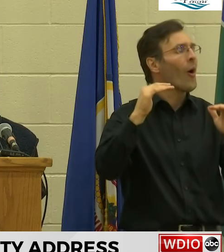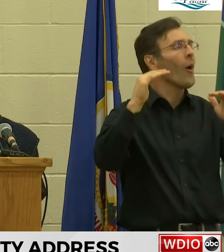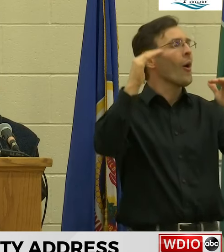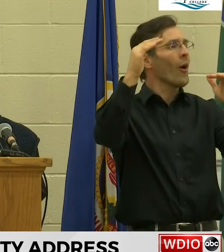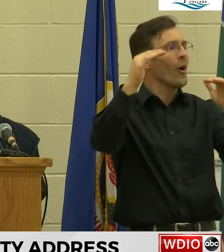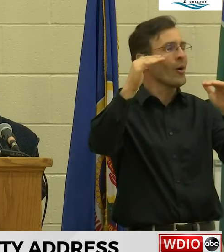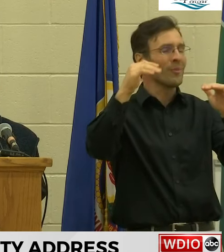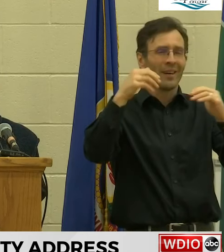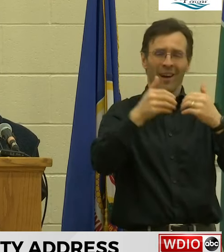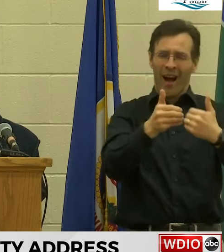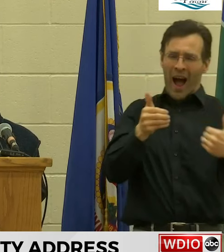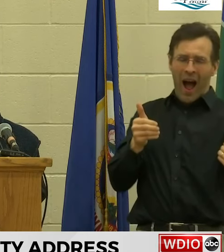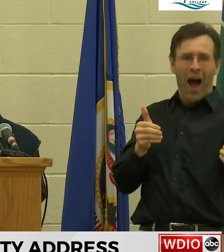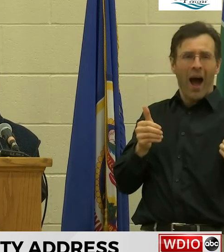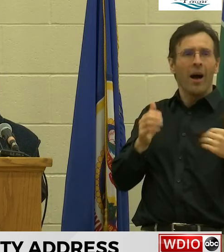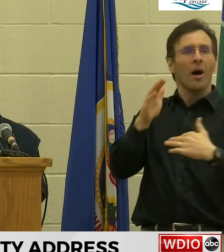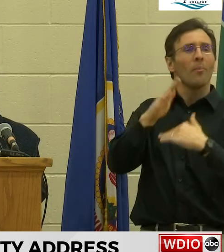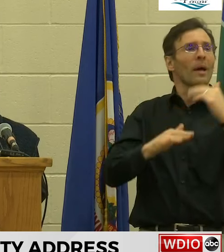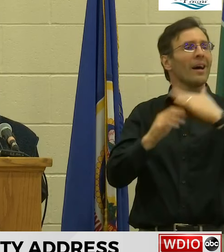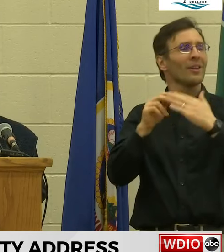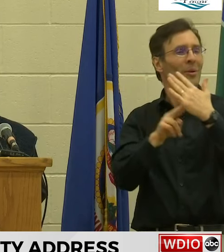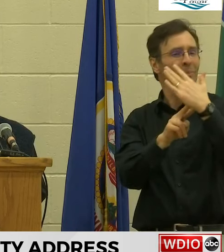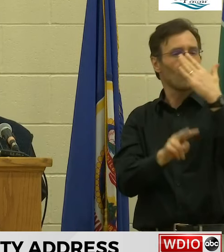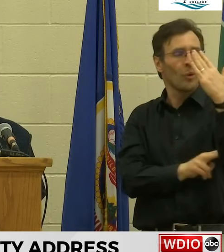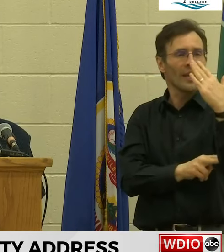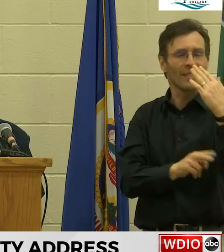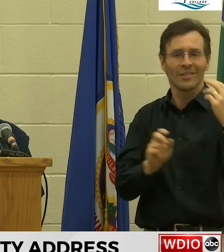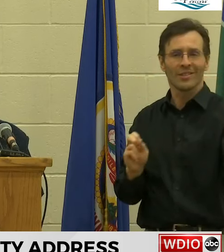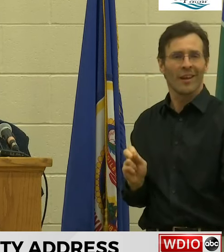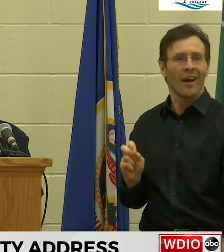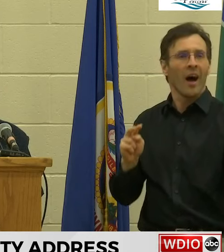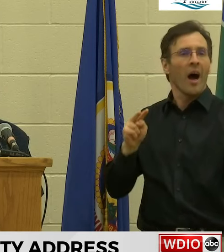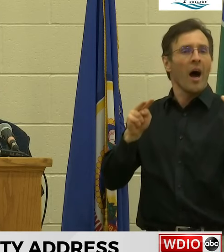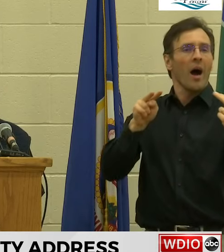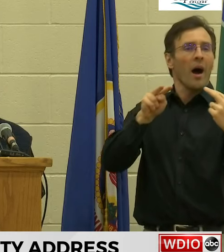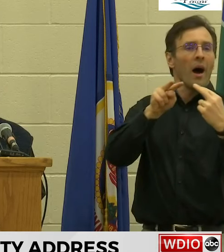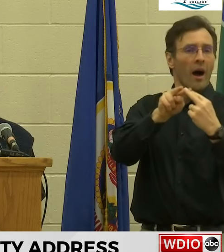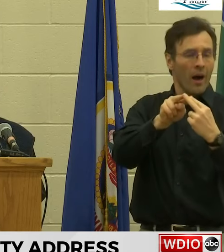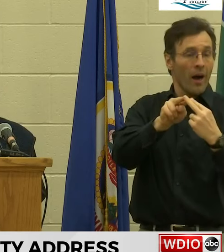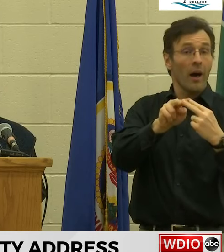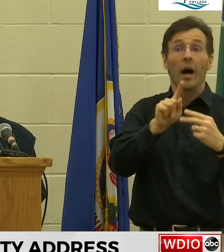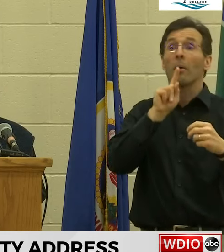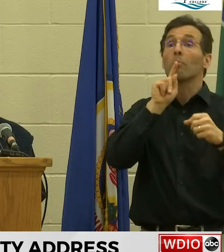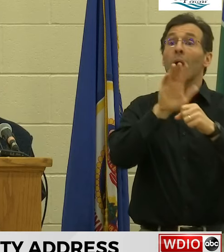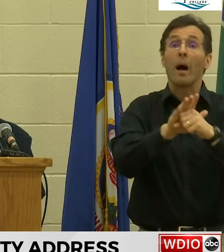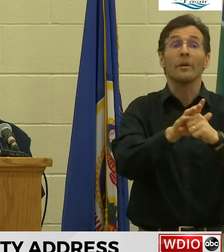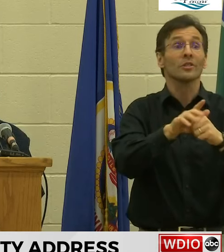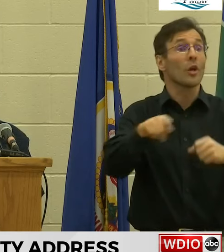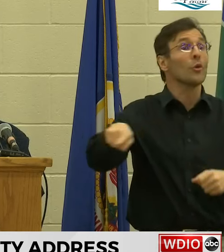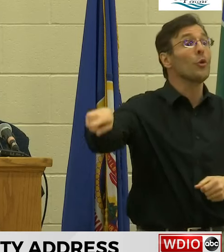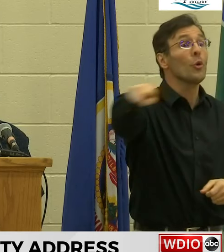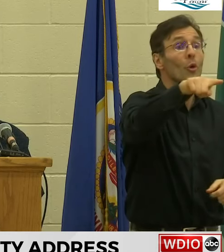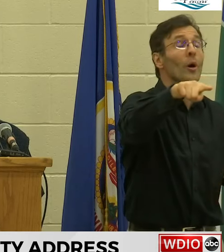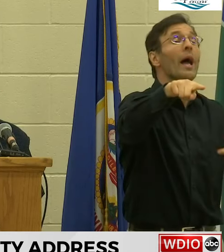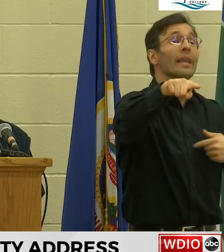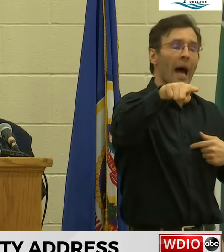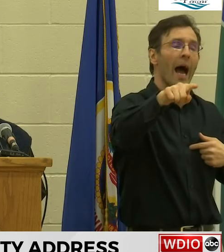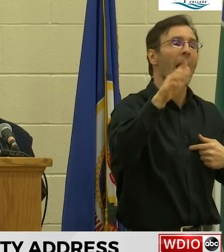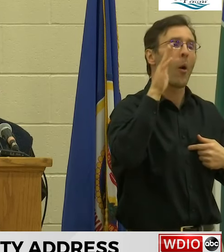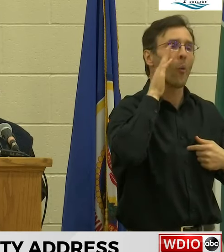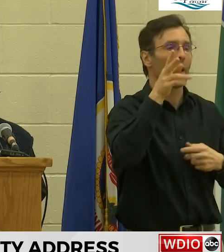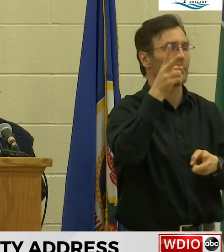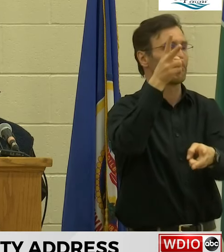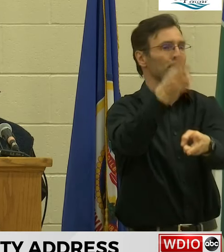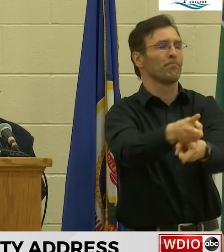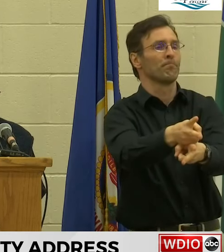span our deep divides with promises that you and I